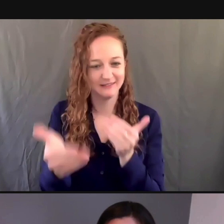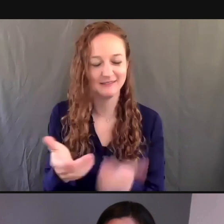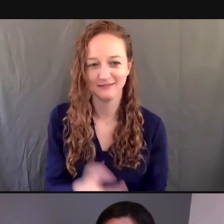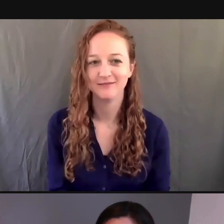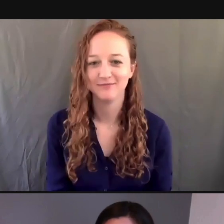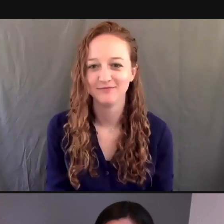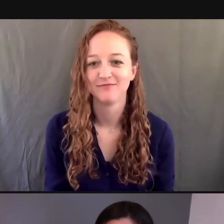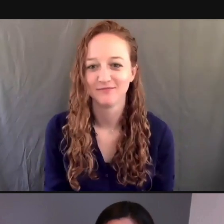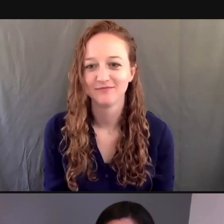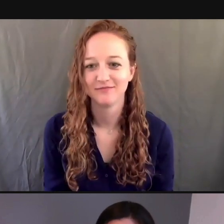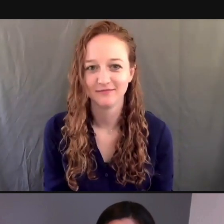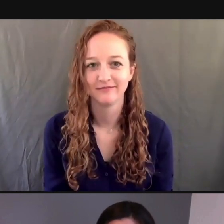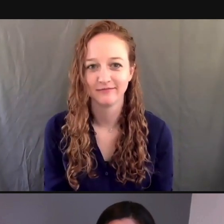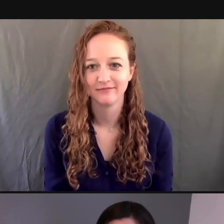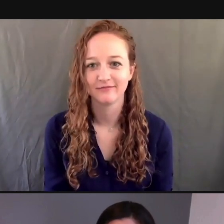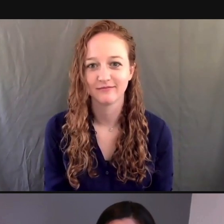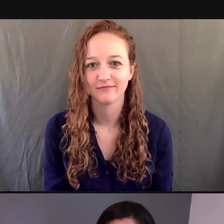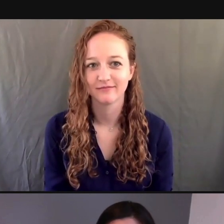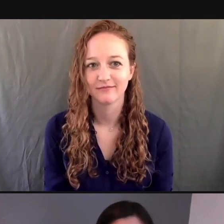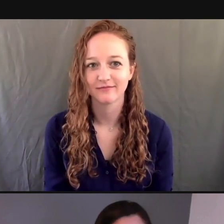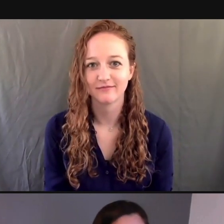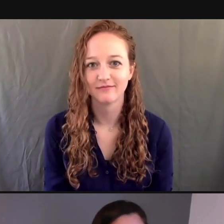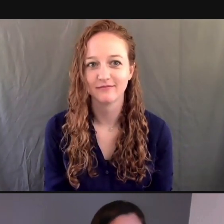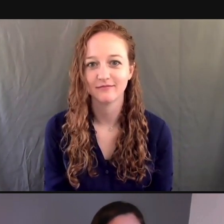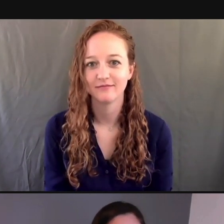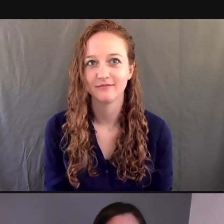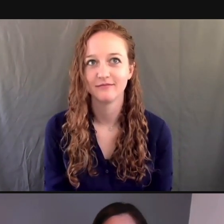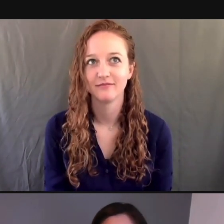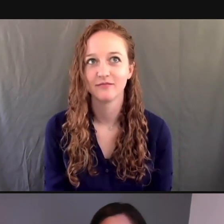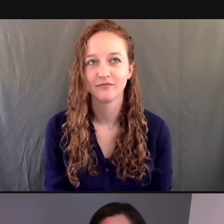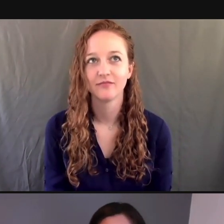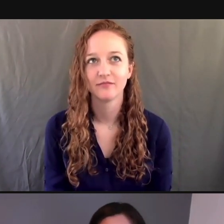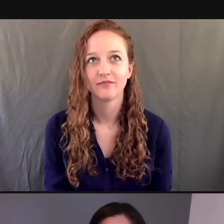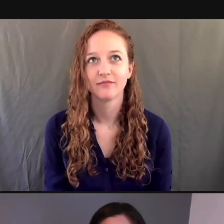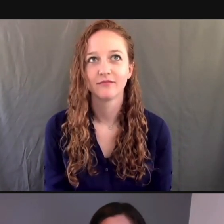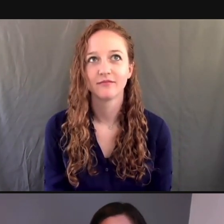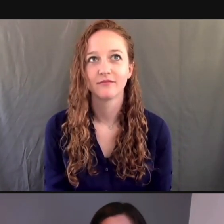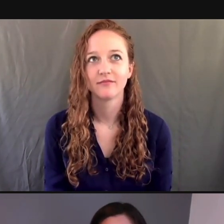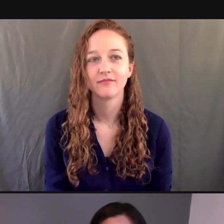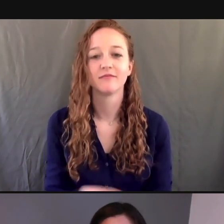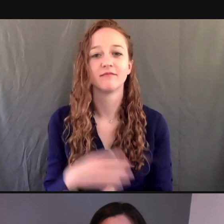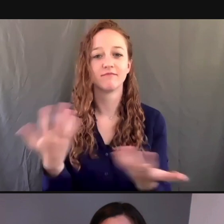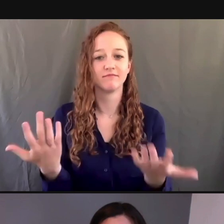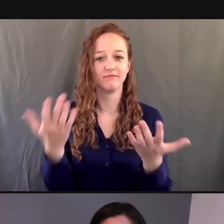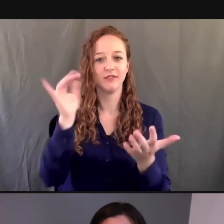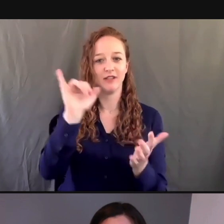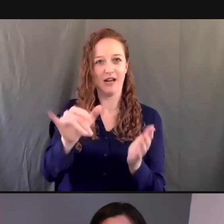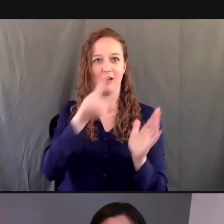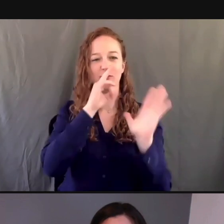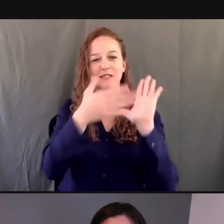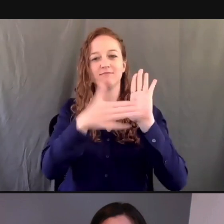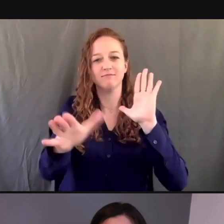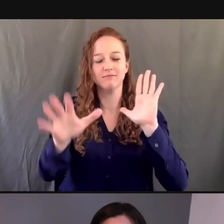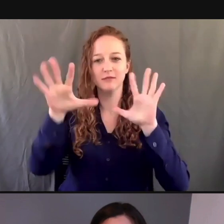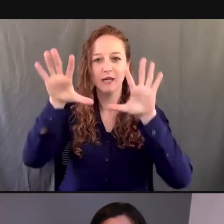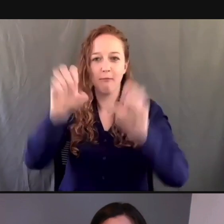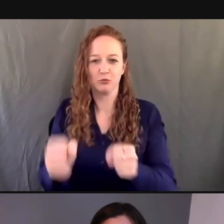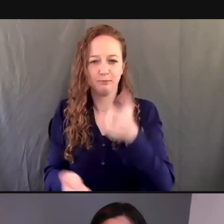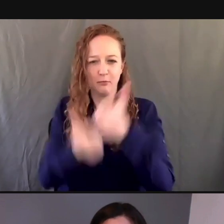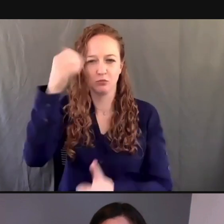Science isn't always easy to understand, or we've had boring teachers. The teachers aren't motivating us to